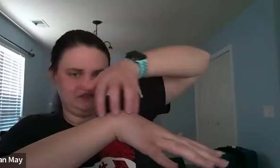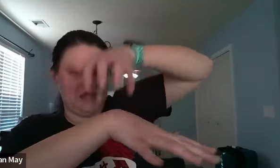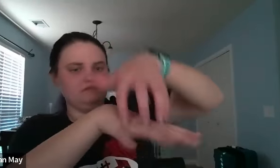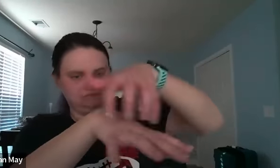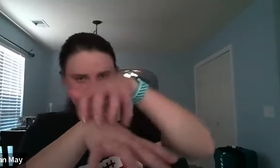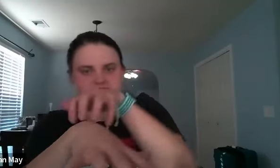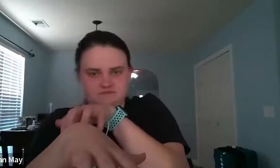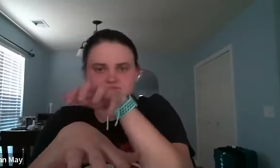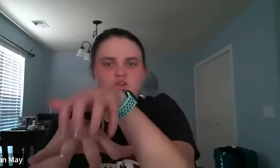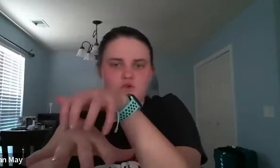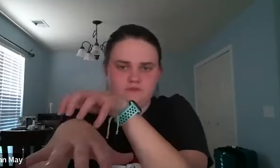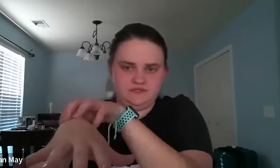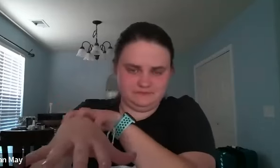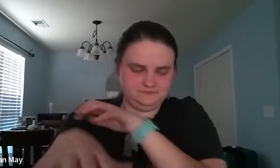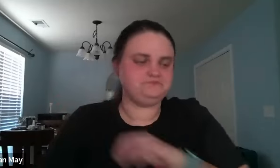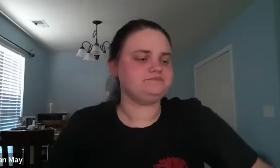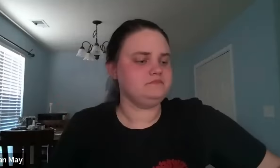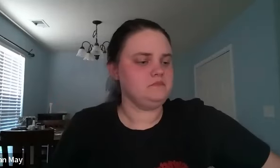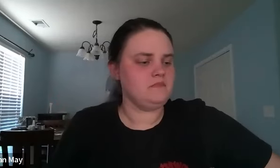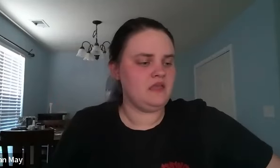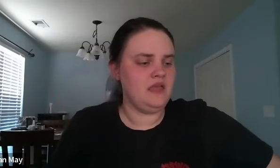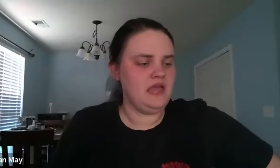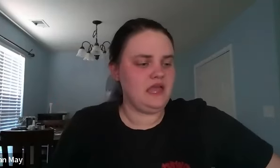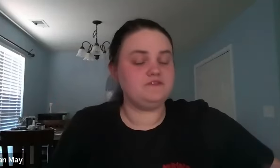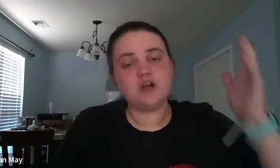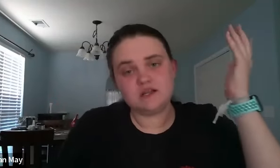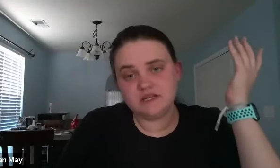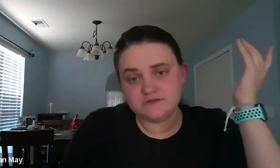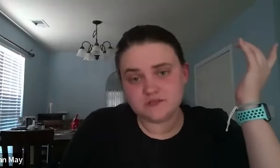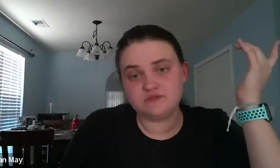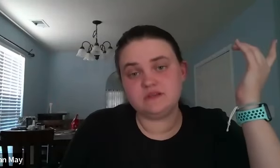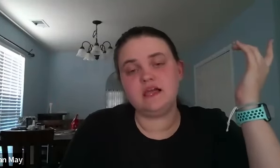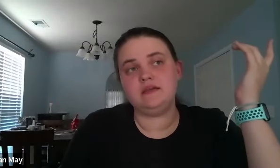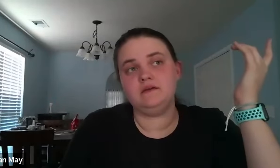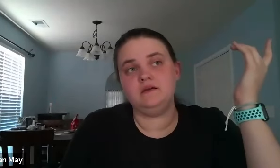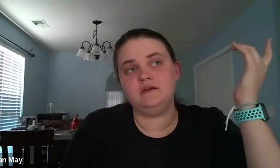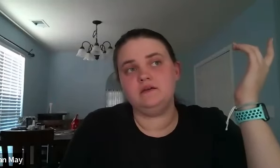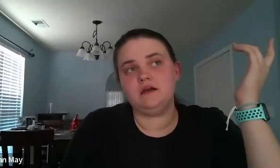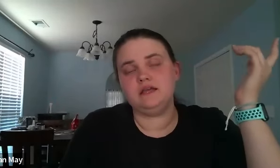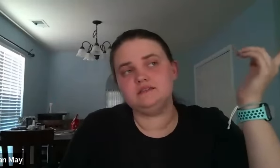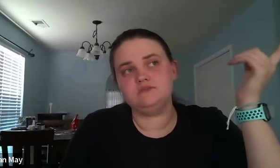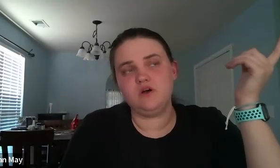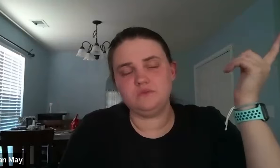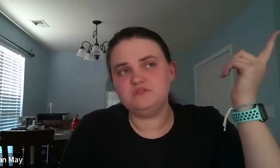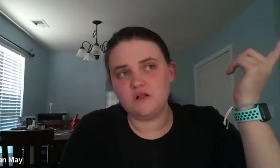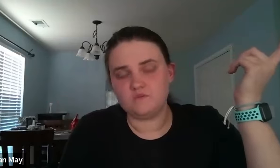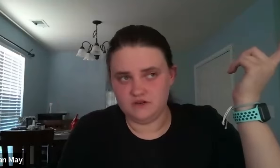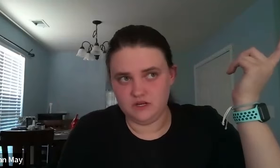yeah, grapes. If you're talking about a difference between like, I guess we do call them red